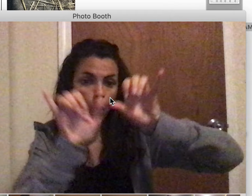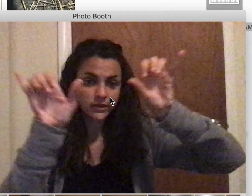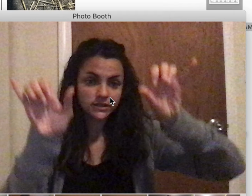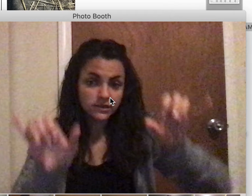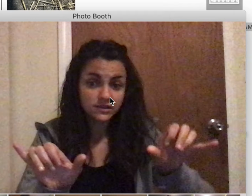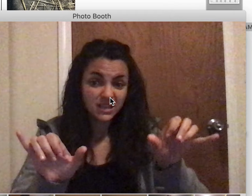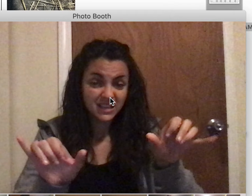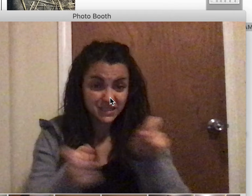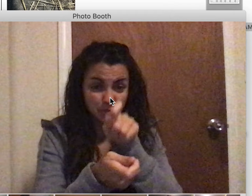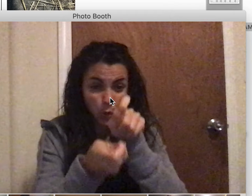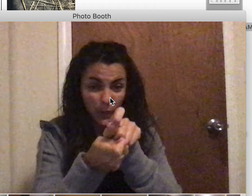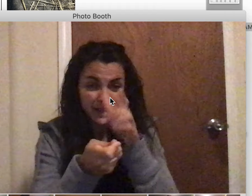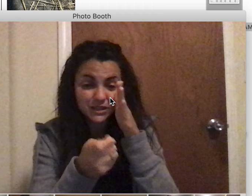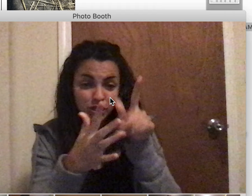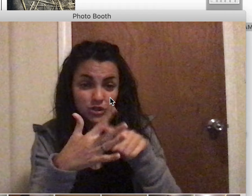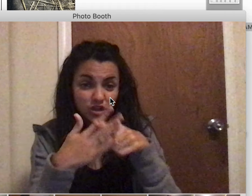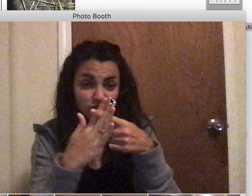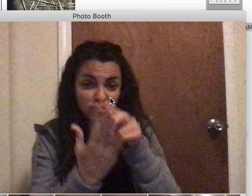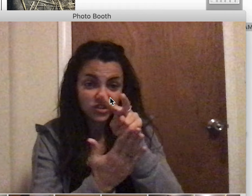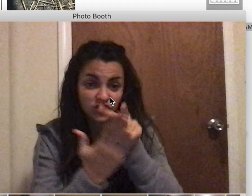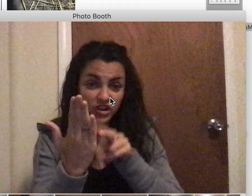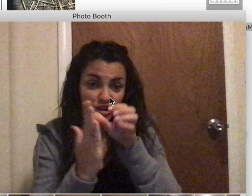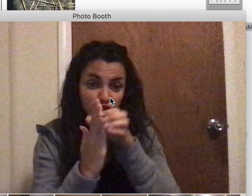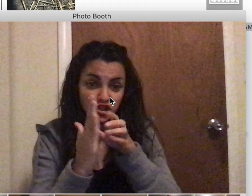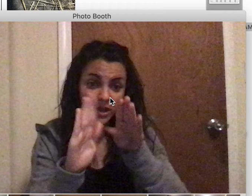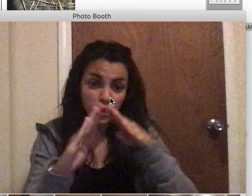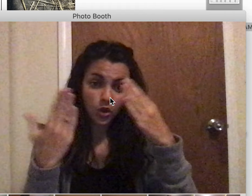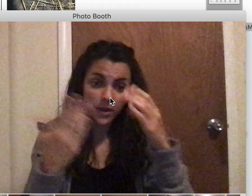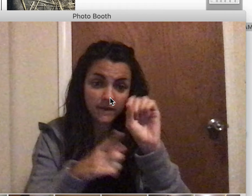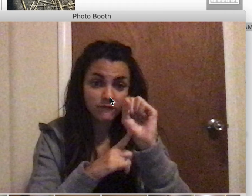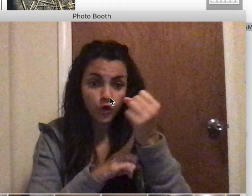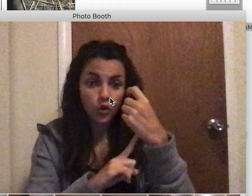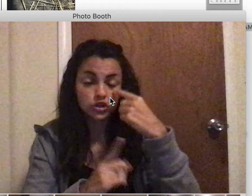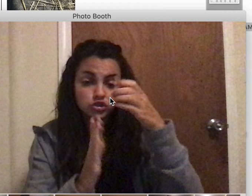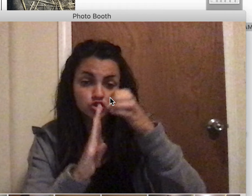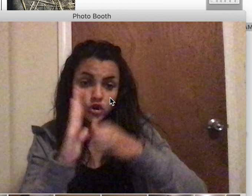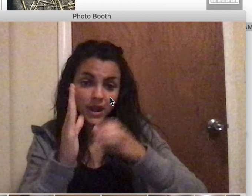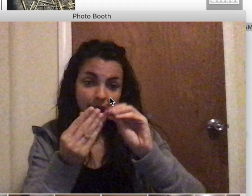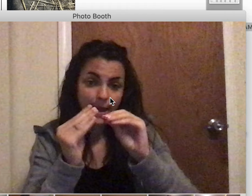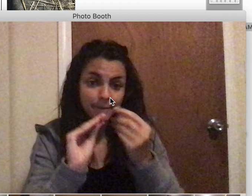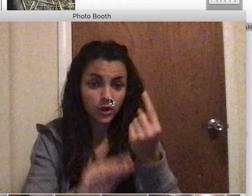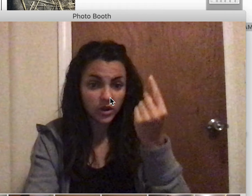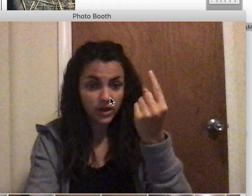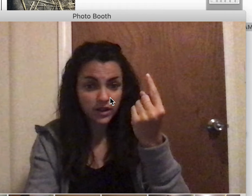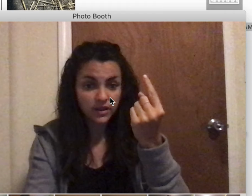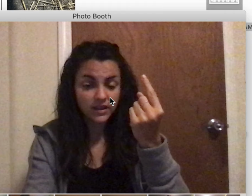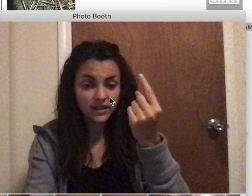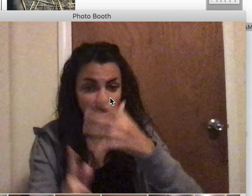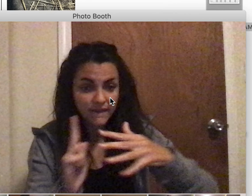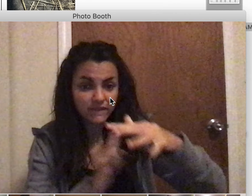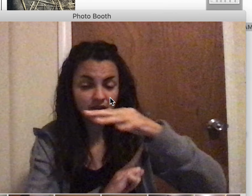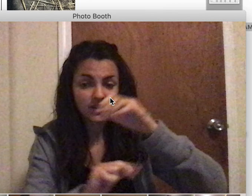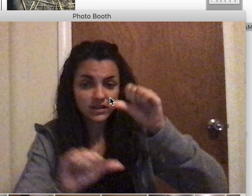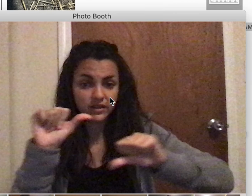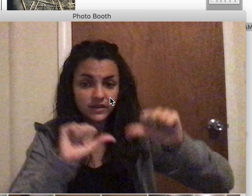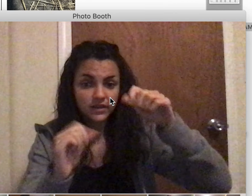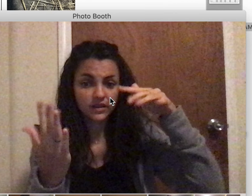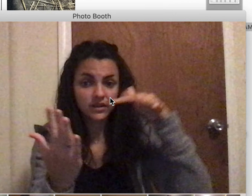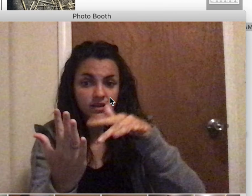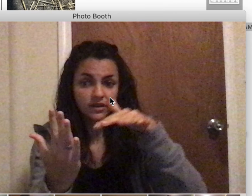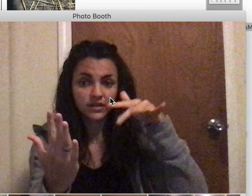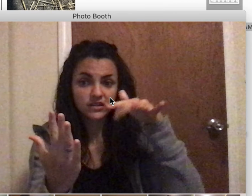to start by reading the chapter opening case for Chapter 1, the Environmental Science Studying State of our